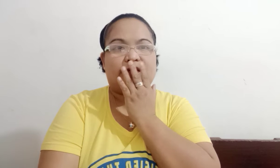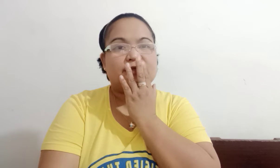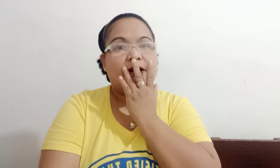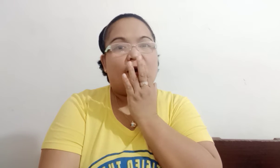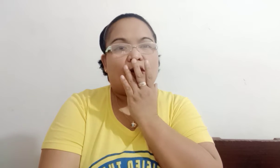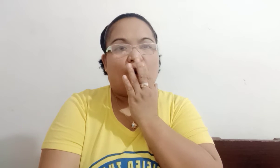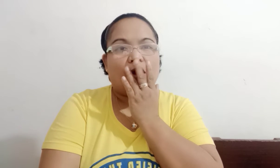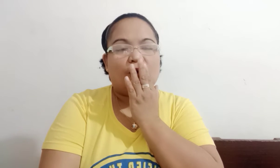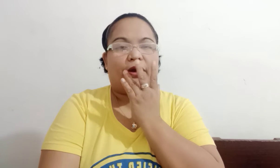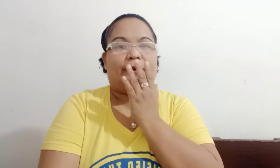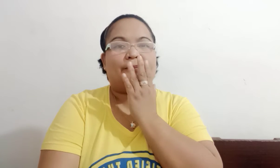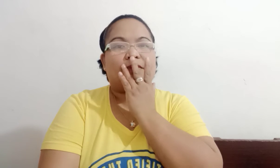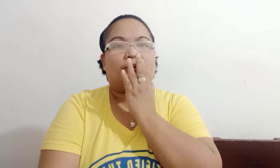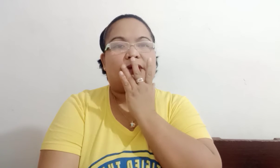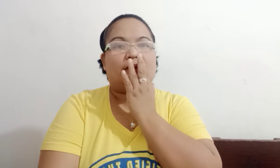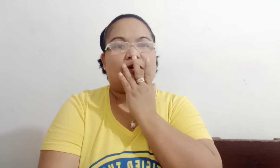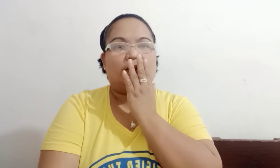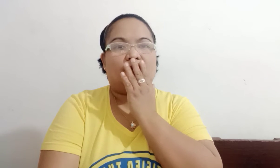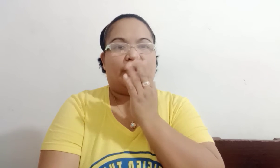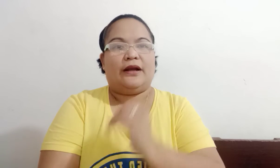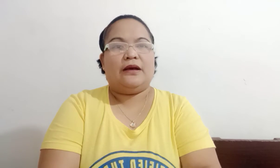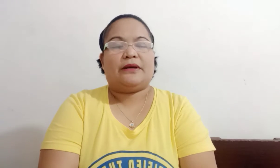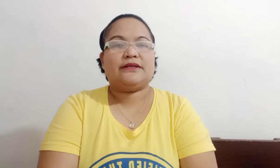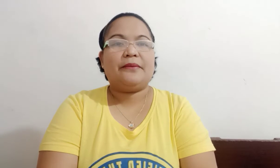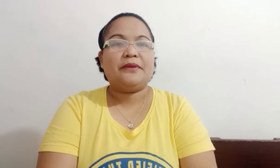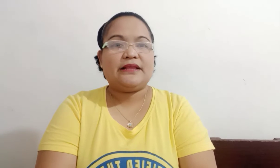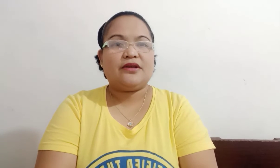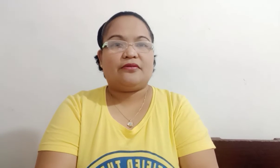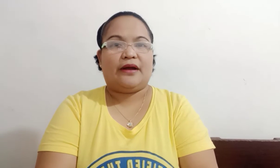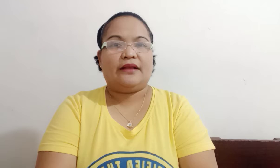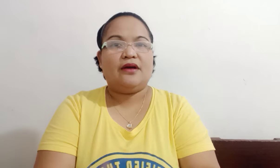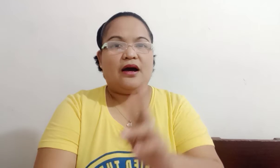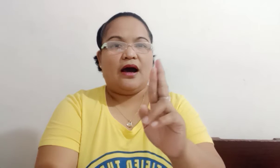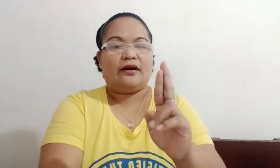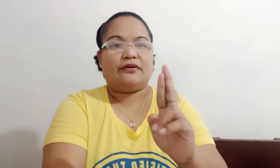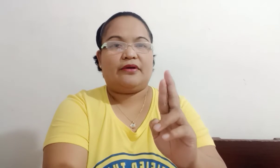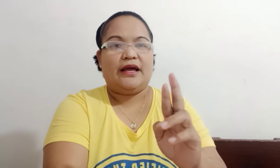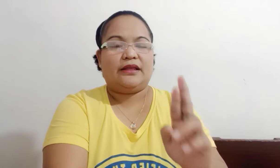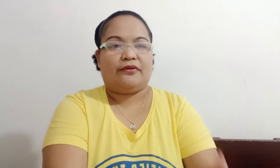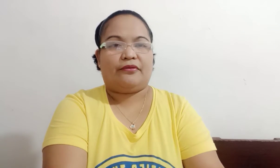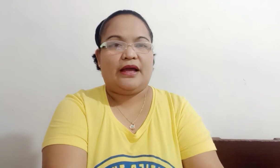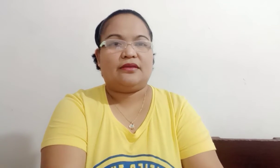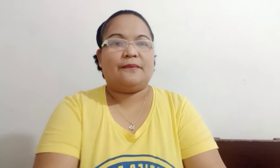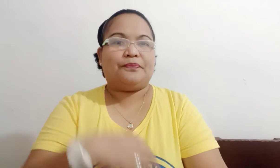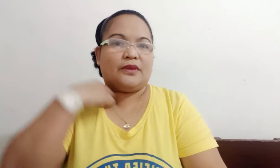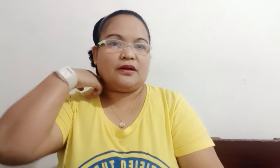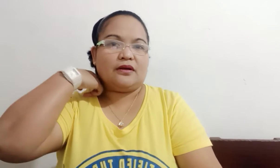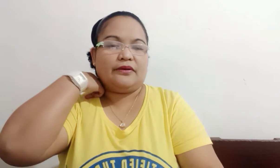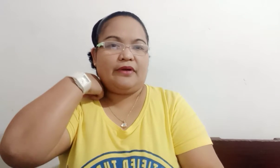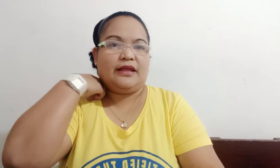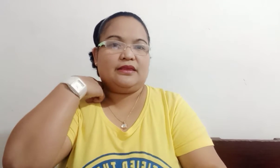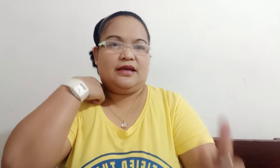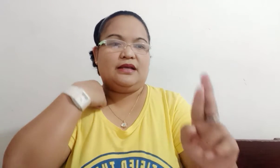color. Okay, color. Pag sinabi natin red, ang red is